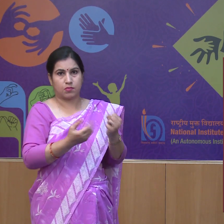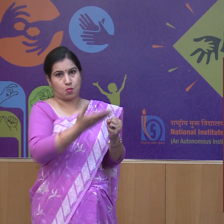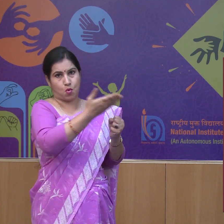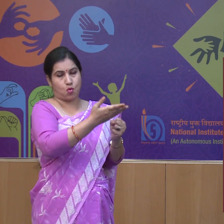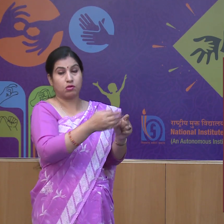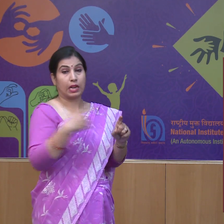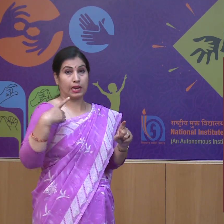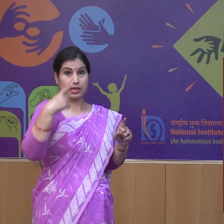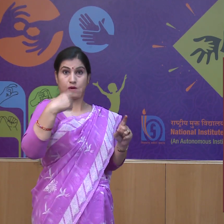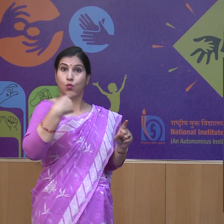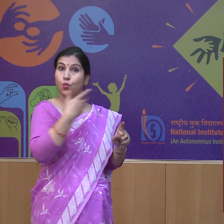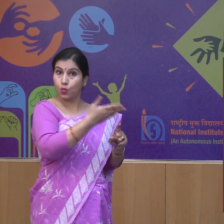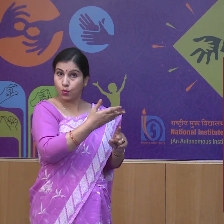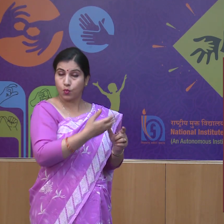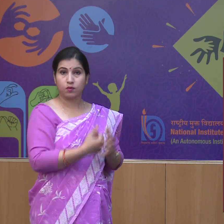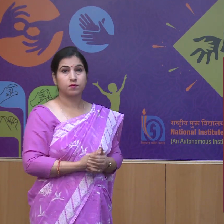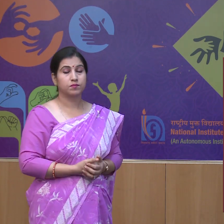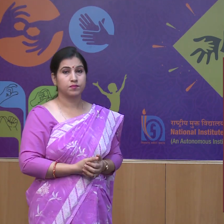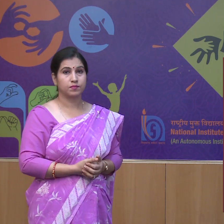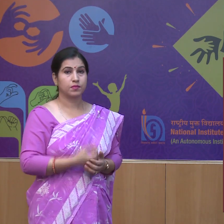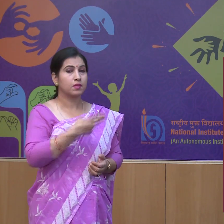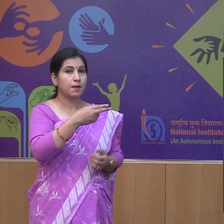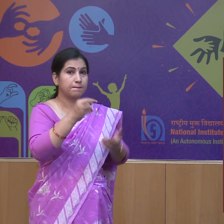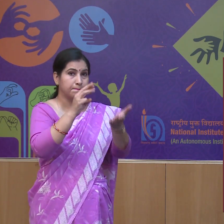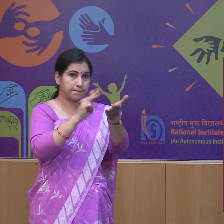under the leadership of Maharaja